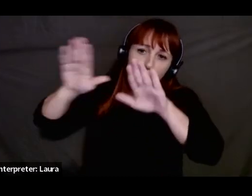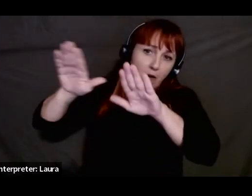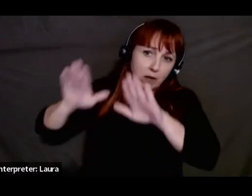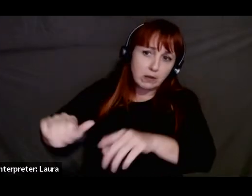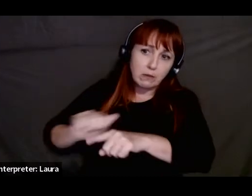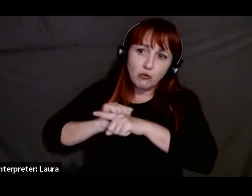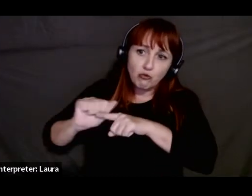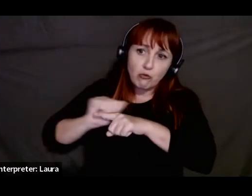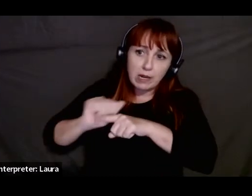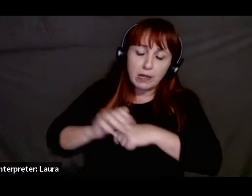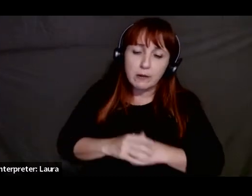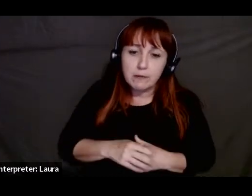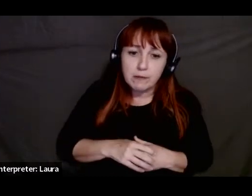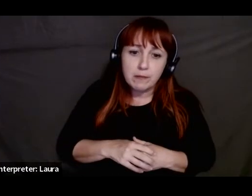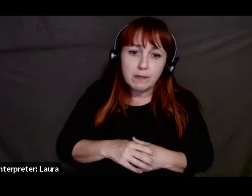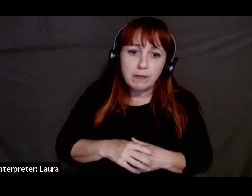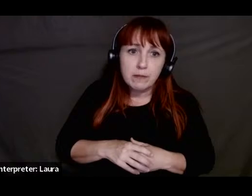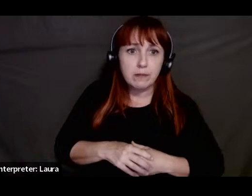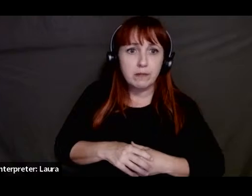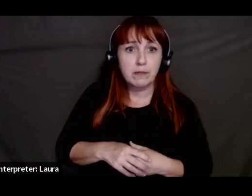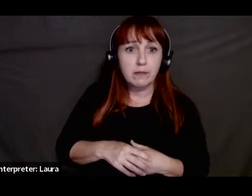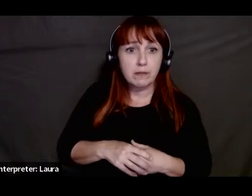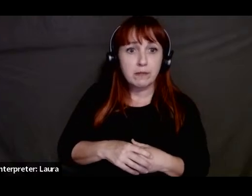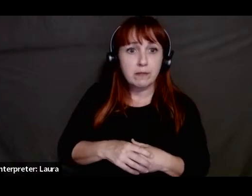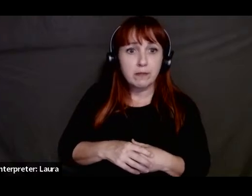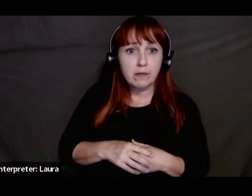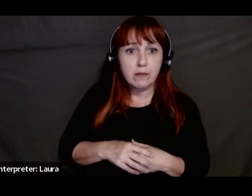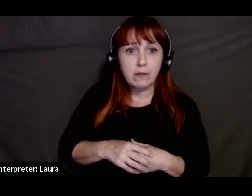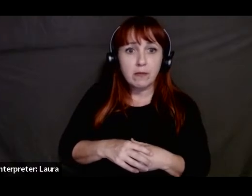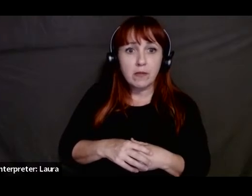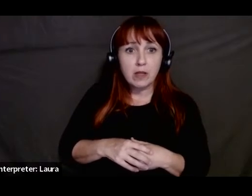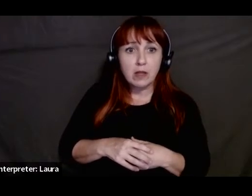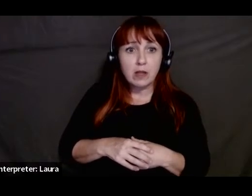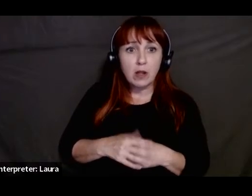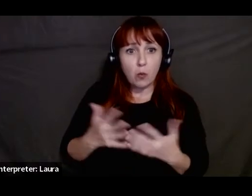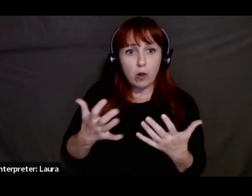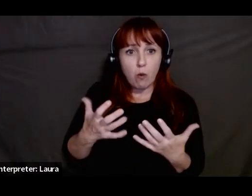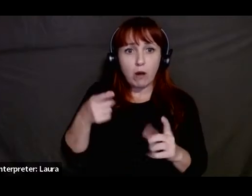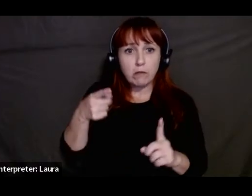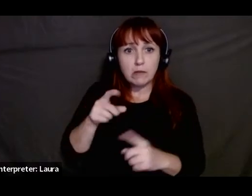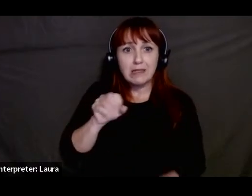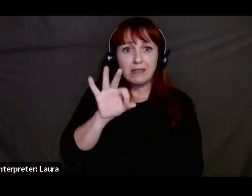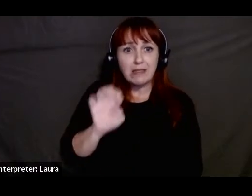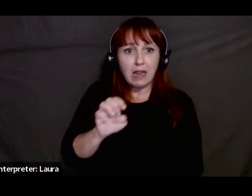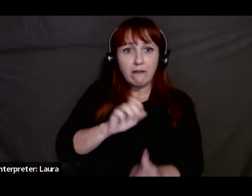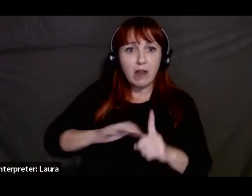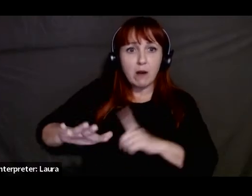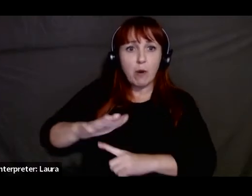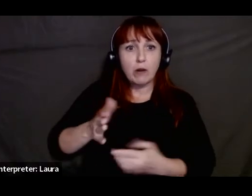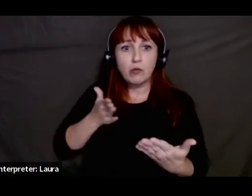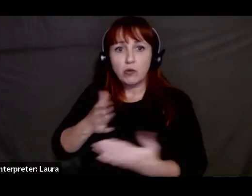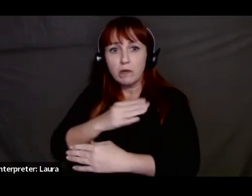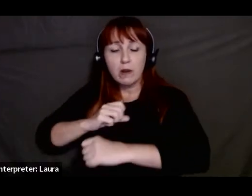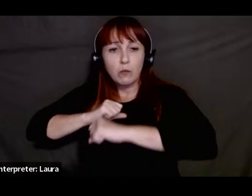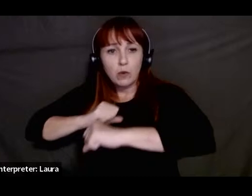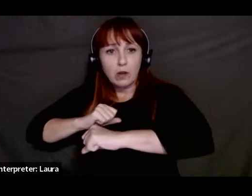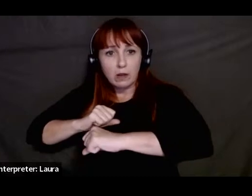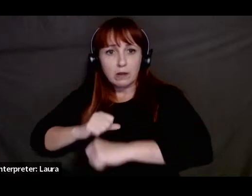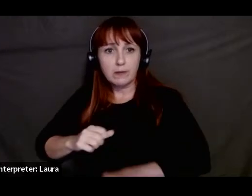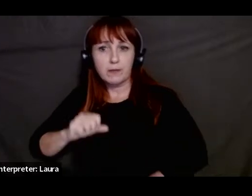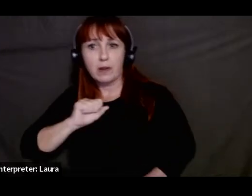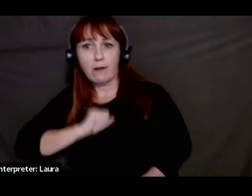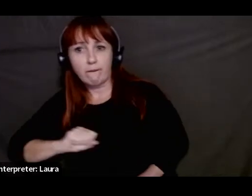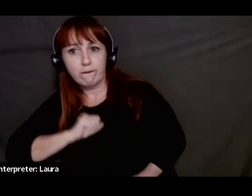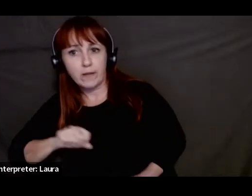us. And that's to make sure that we can provide a safe environment, we serve and protect, and